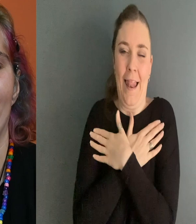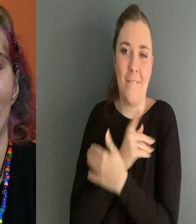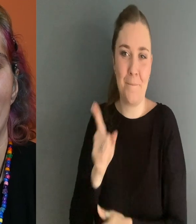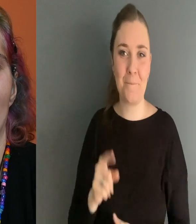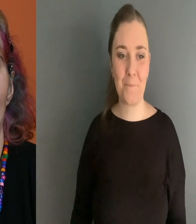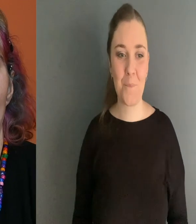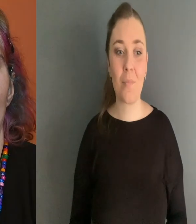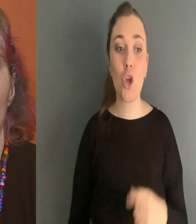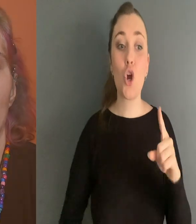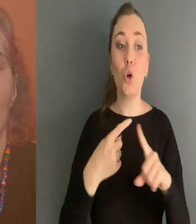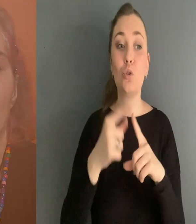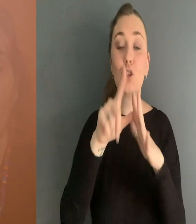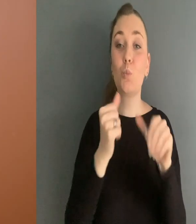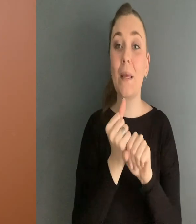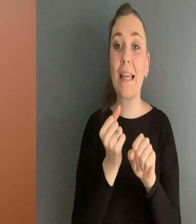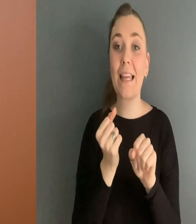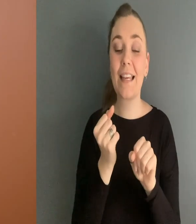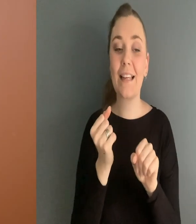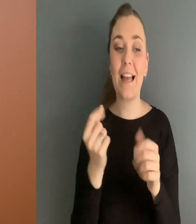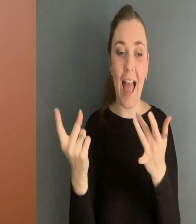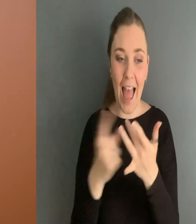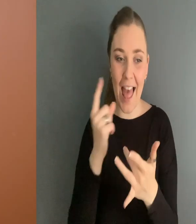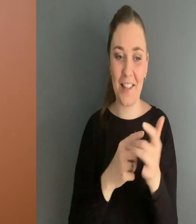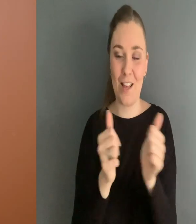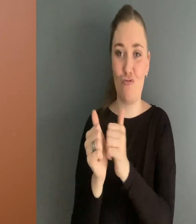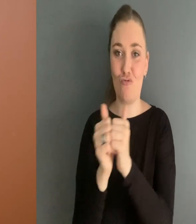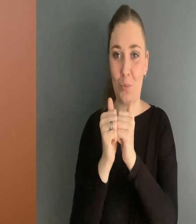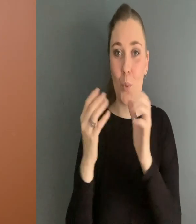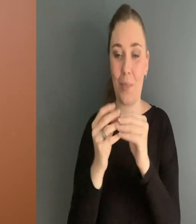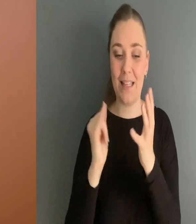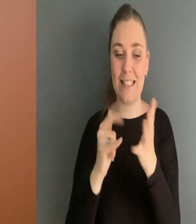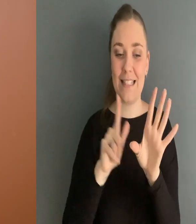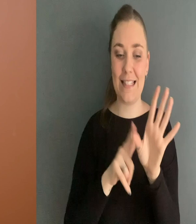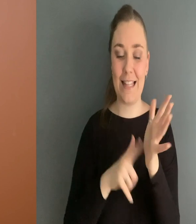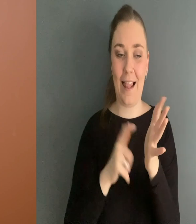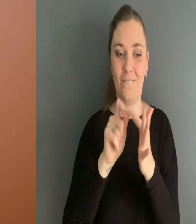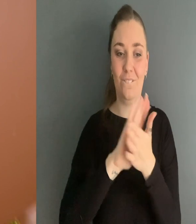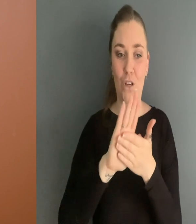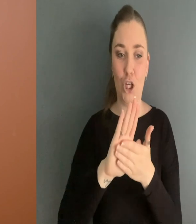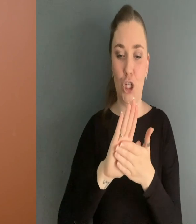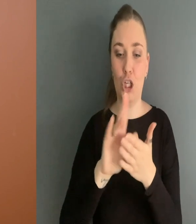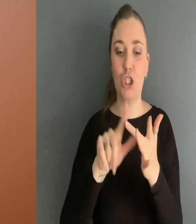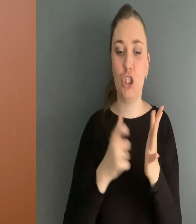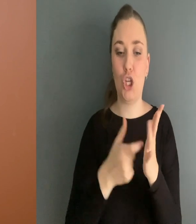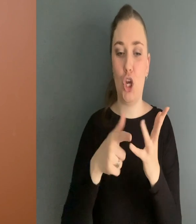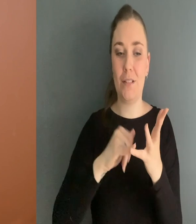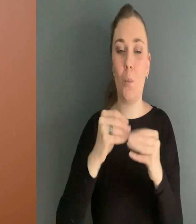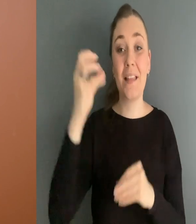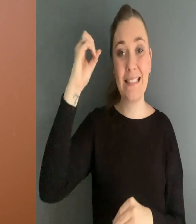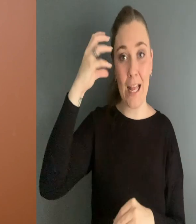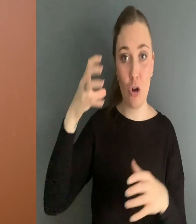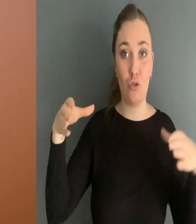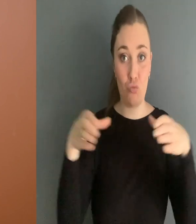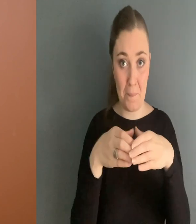I'm also doing another collaboration with Silph Circus which is with the Sunshine Troupe